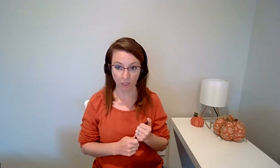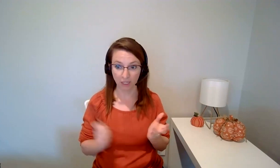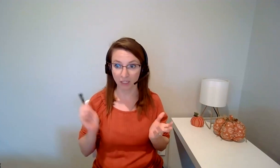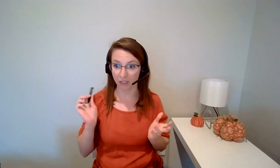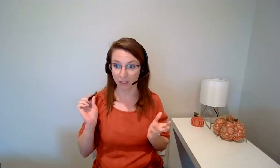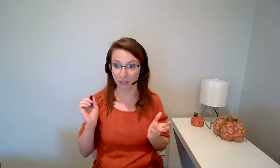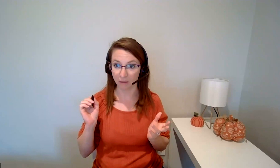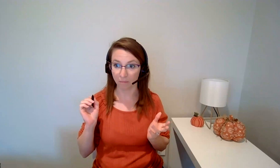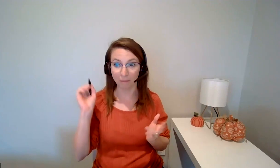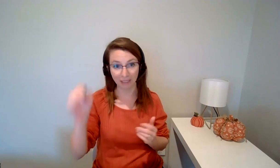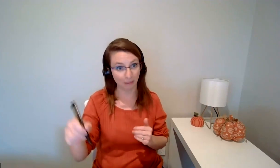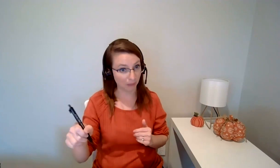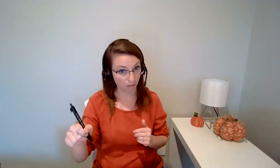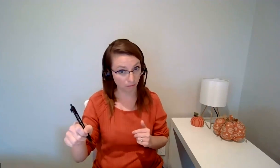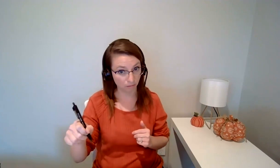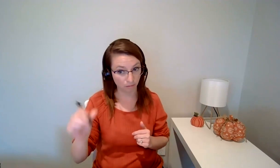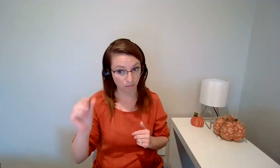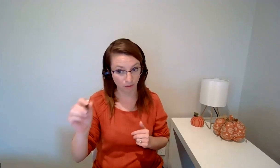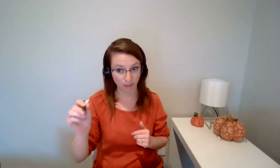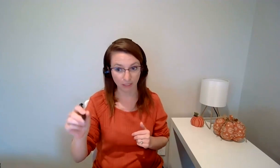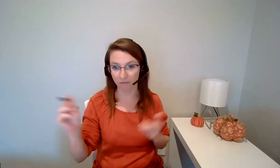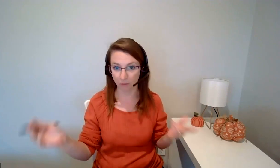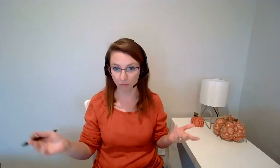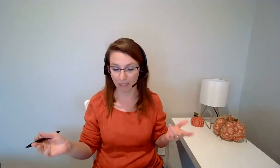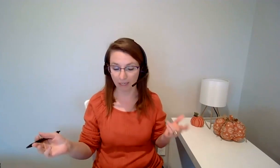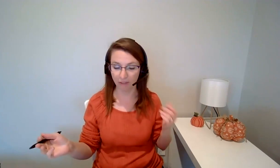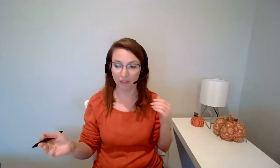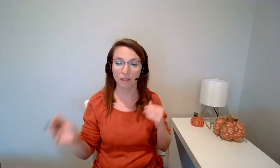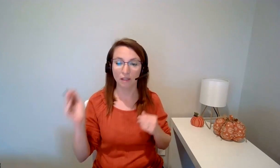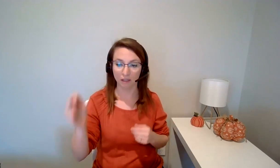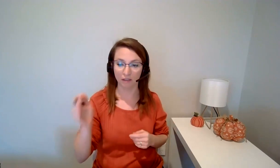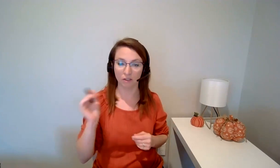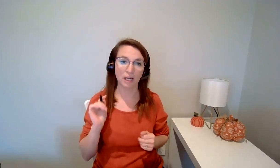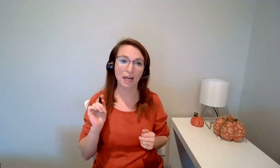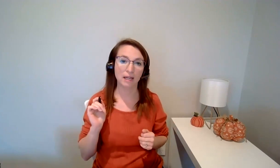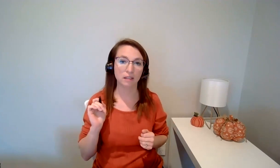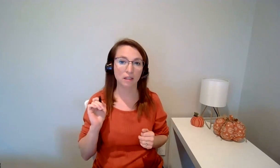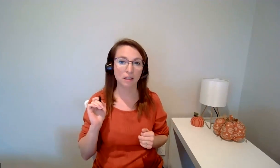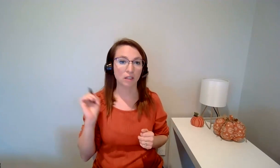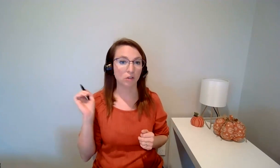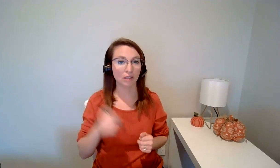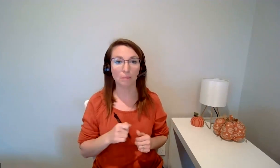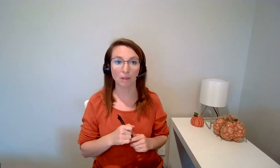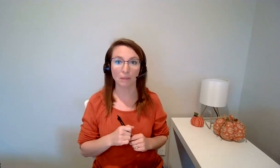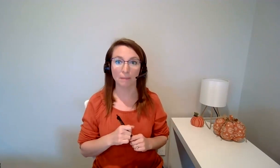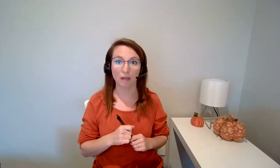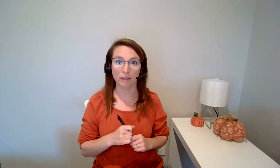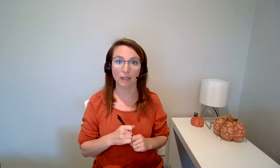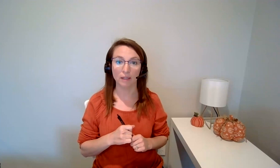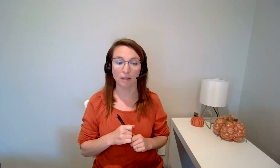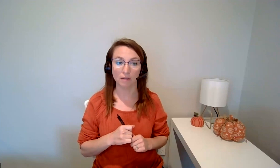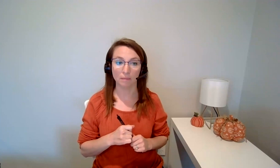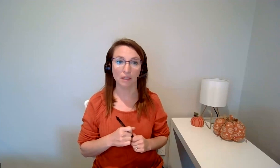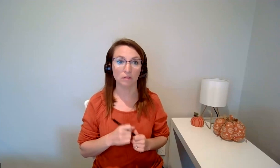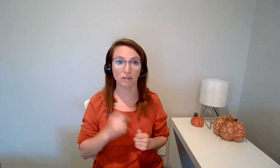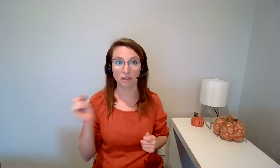I can put my email, again, if you don't have it, in the chat, and you can email me about it, and I'll send